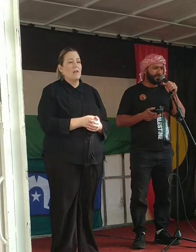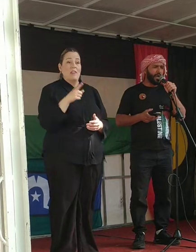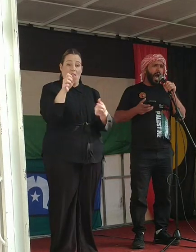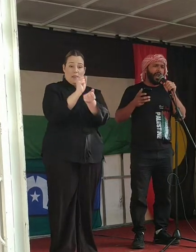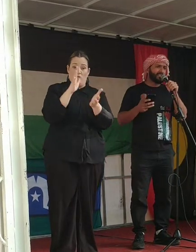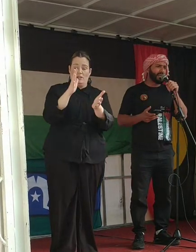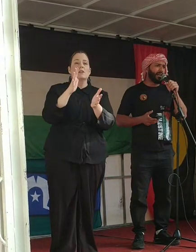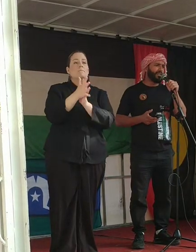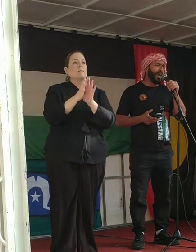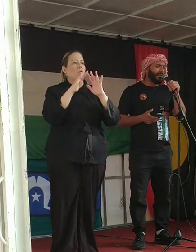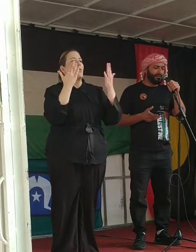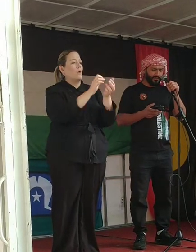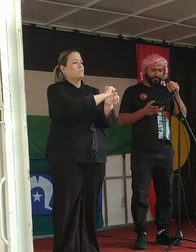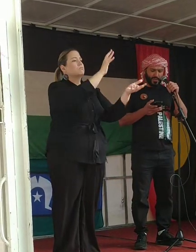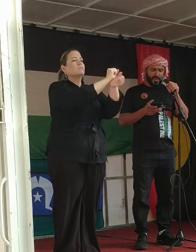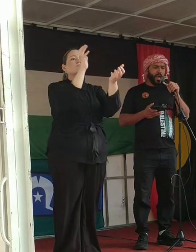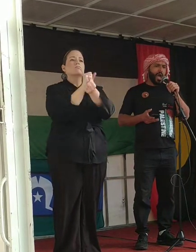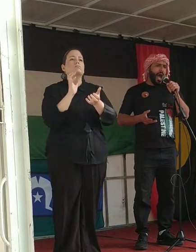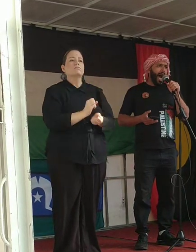the world. And